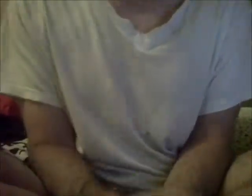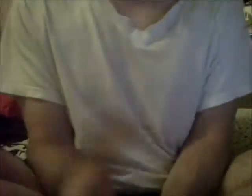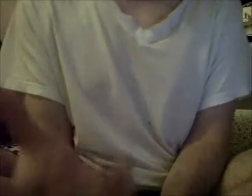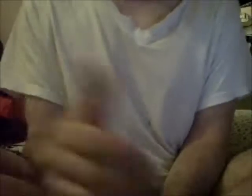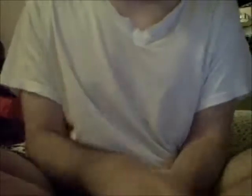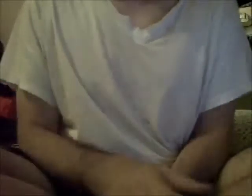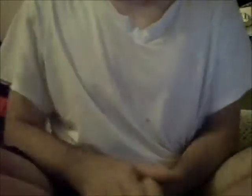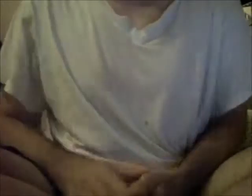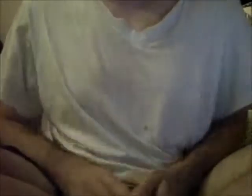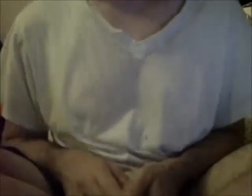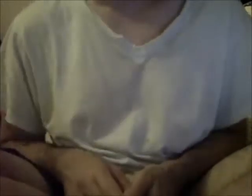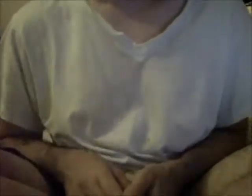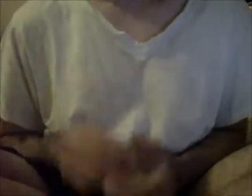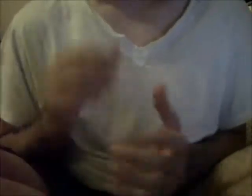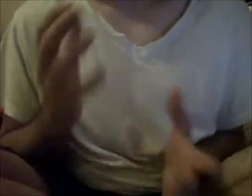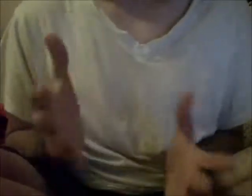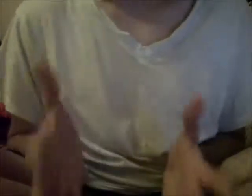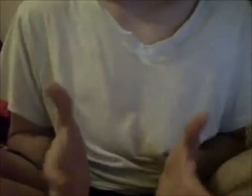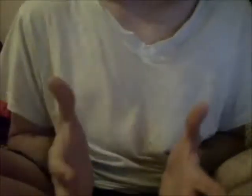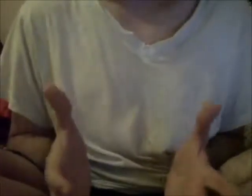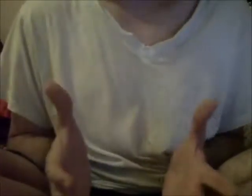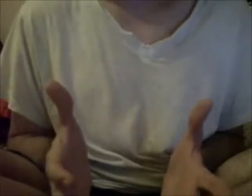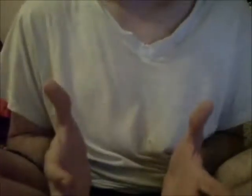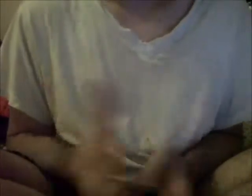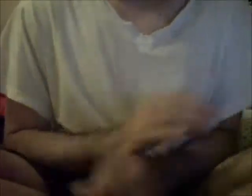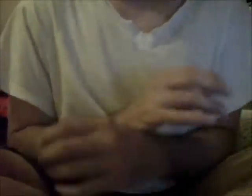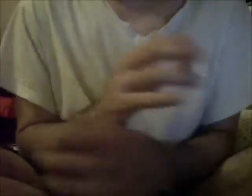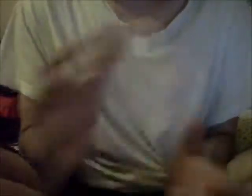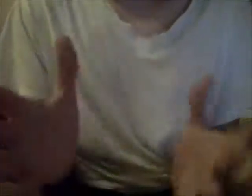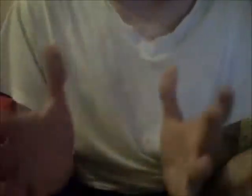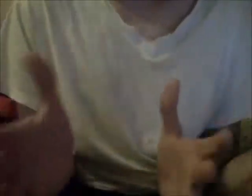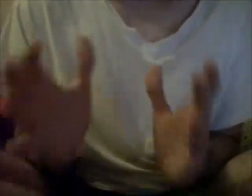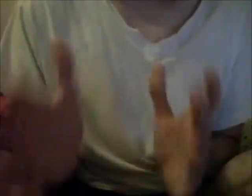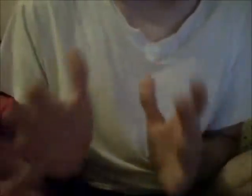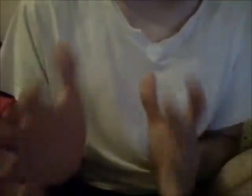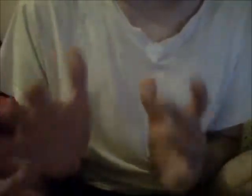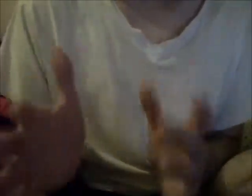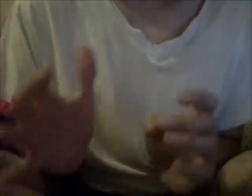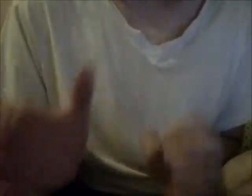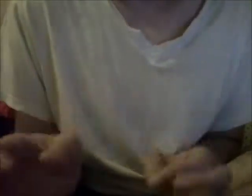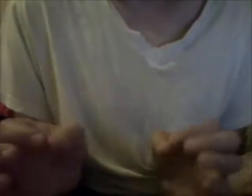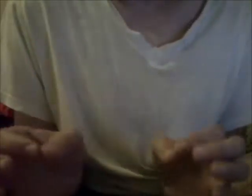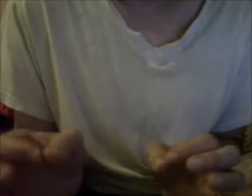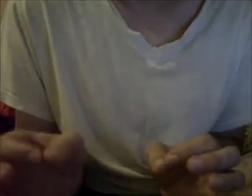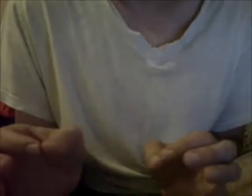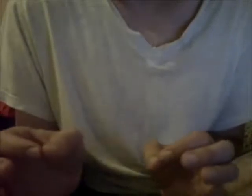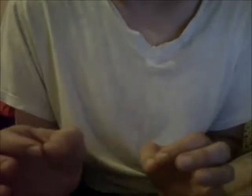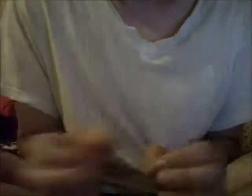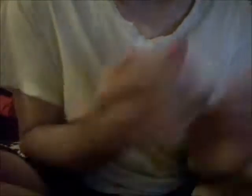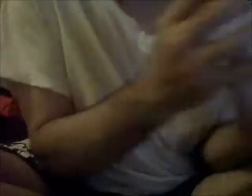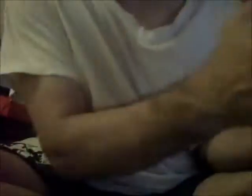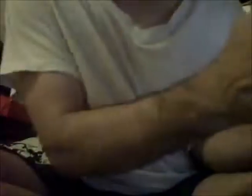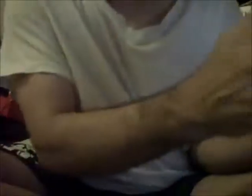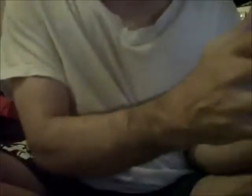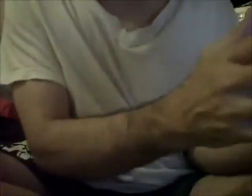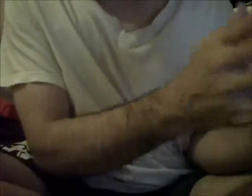people send themselves. That is not true. Nowhere in the Bible does it say that. I have already given